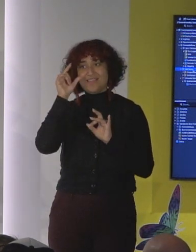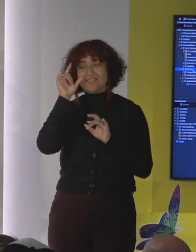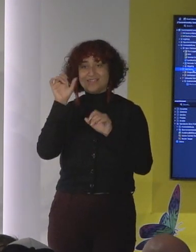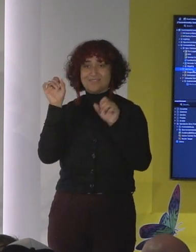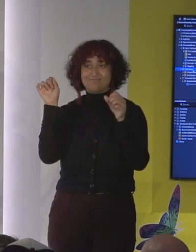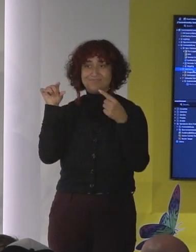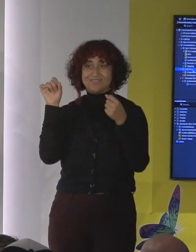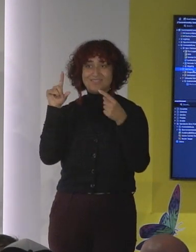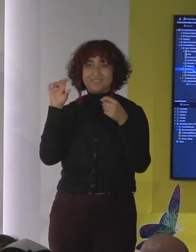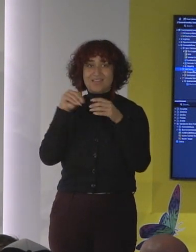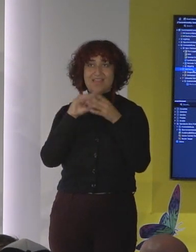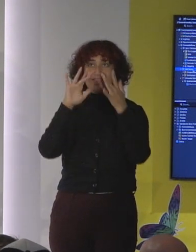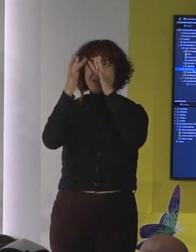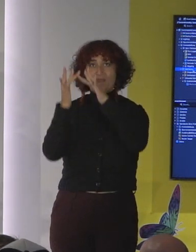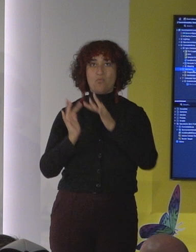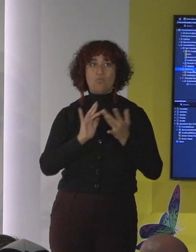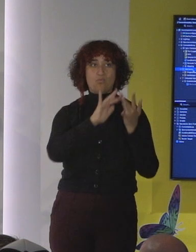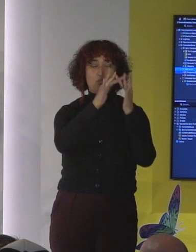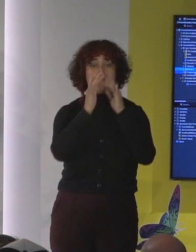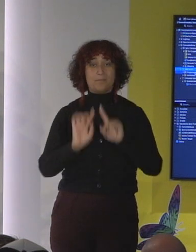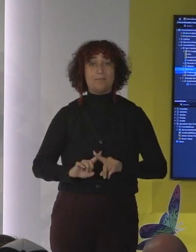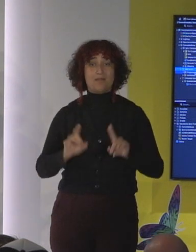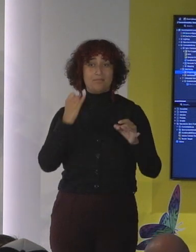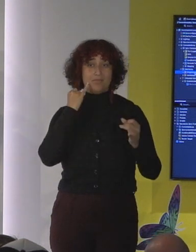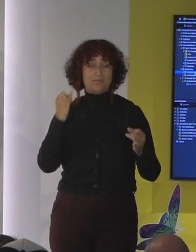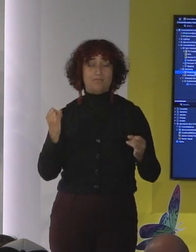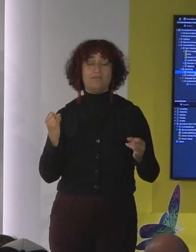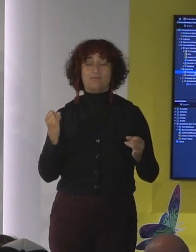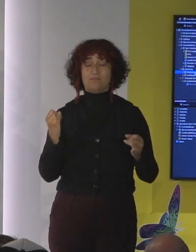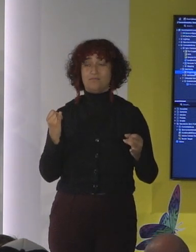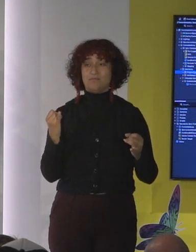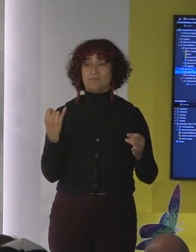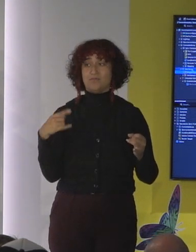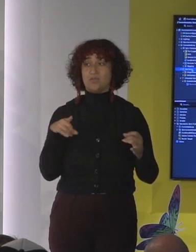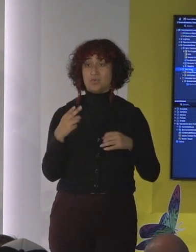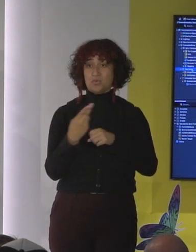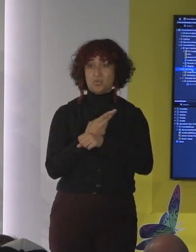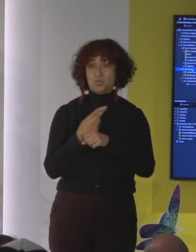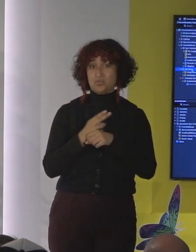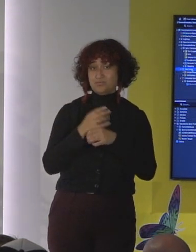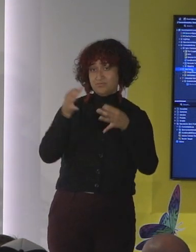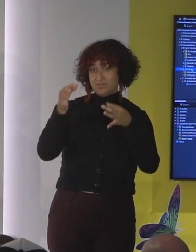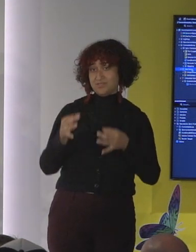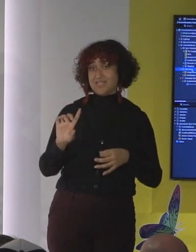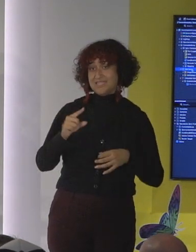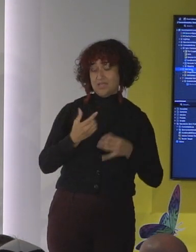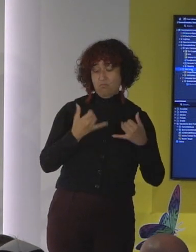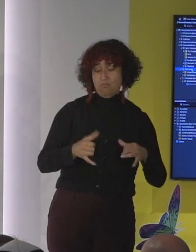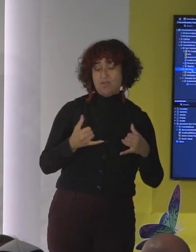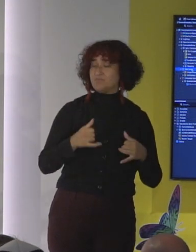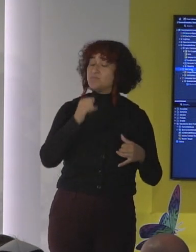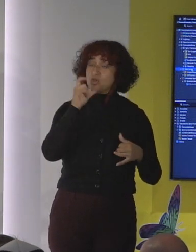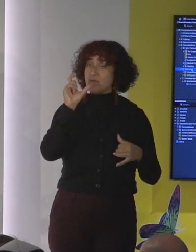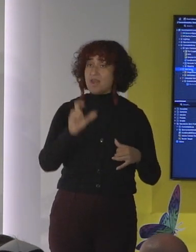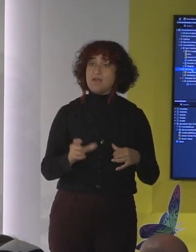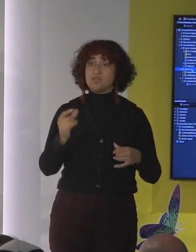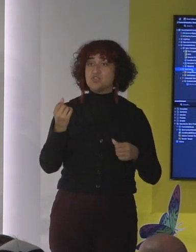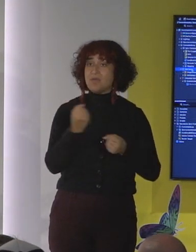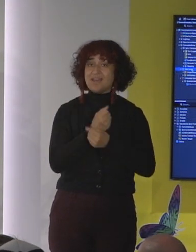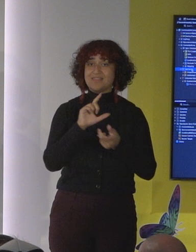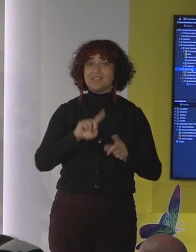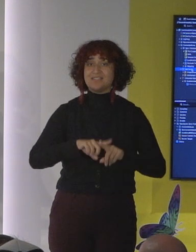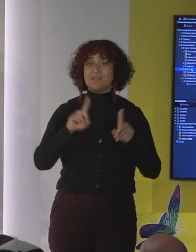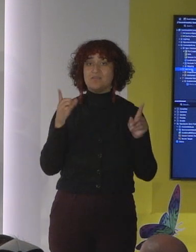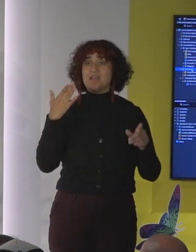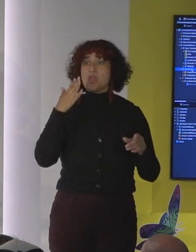messages over the network, doing all of that. But if your user chooses single player mode, you don't have to do anything different. It